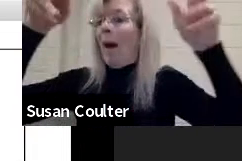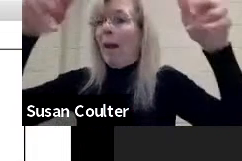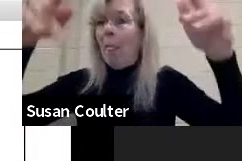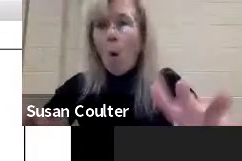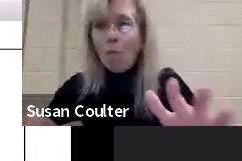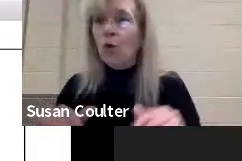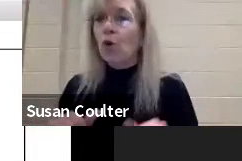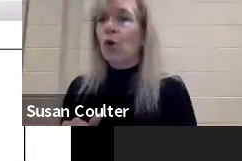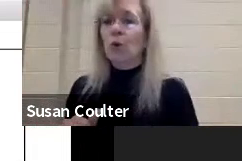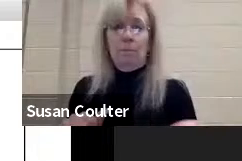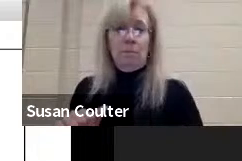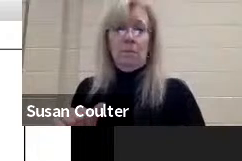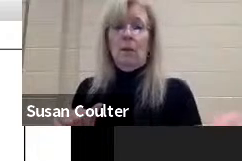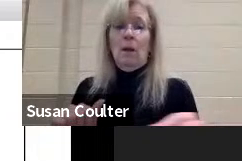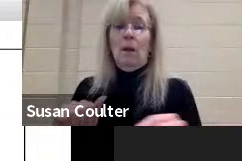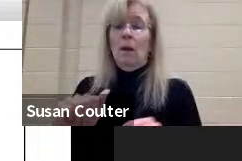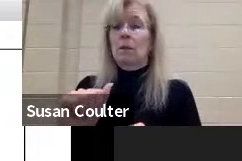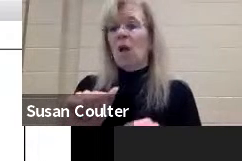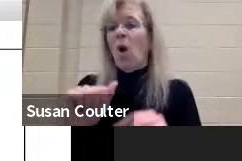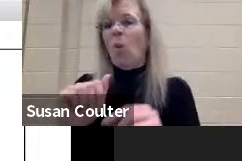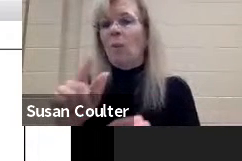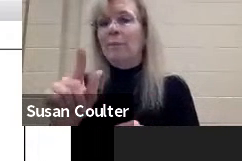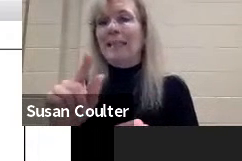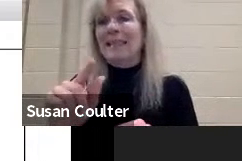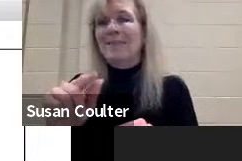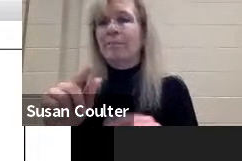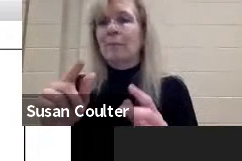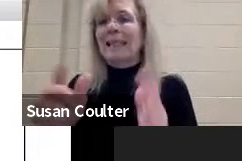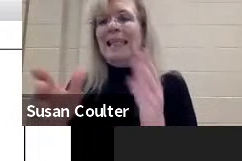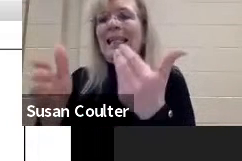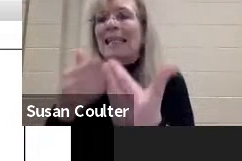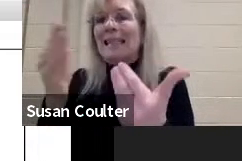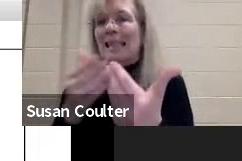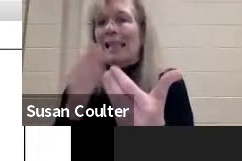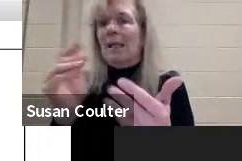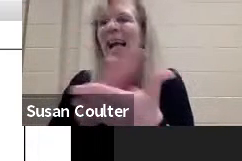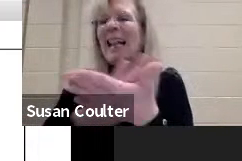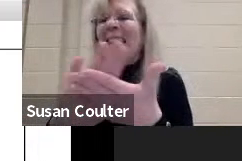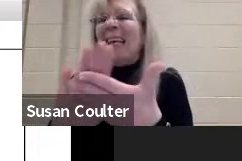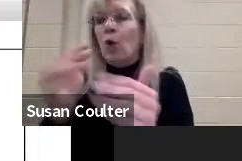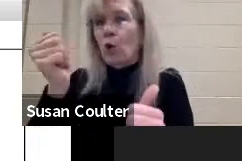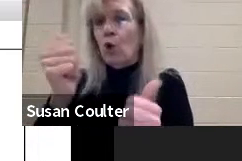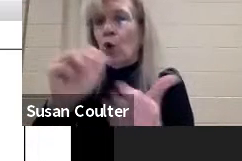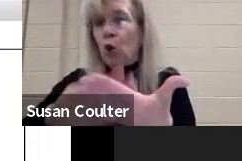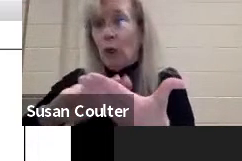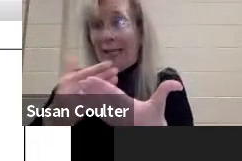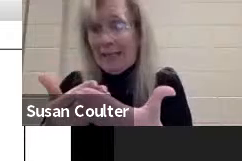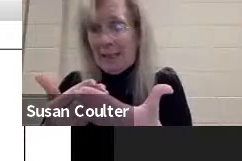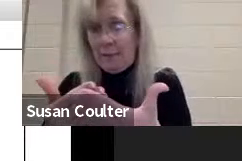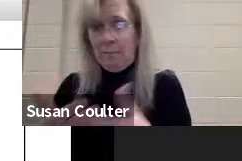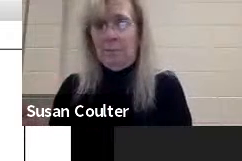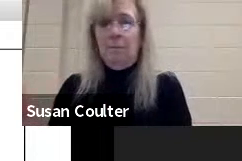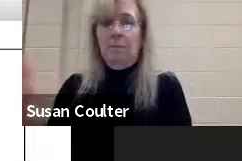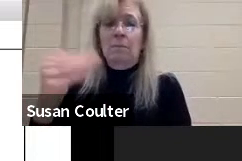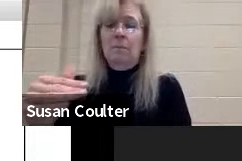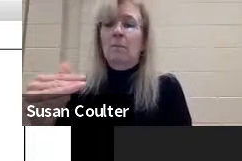doesn't boil over, so it's easy cleaner